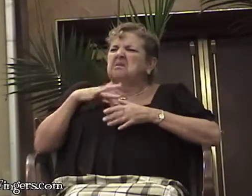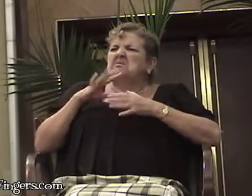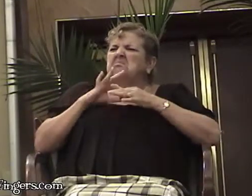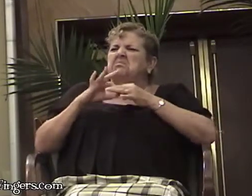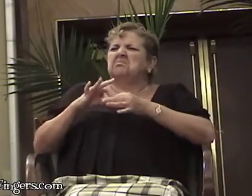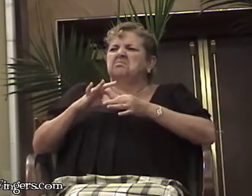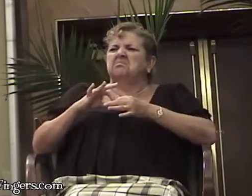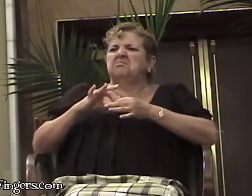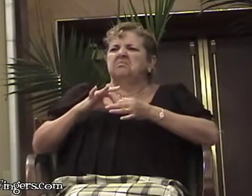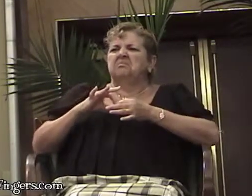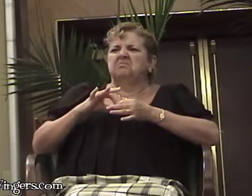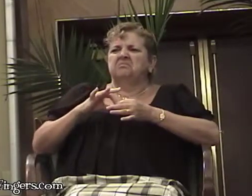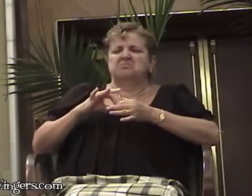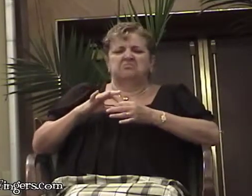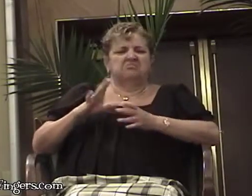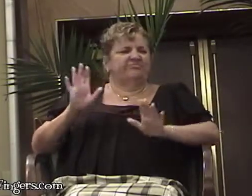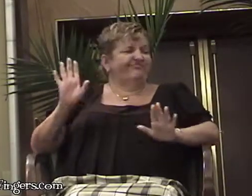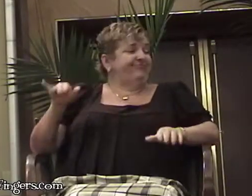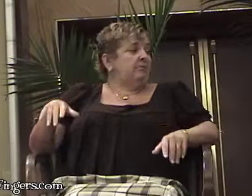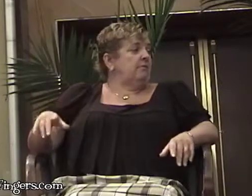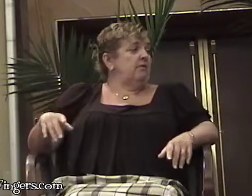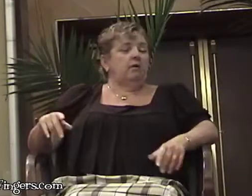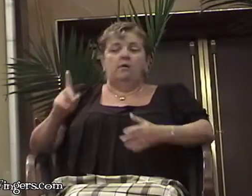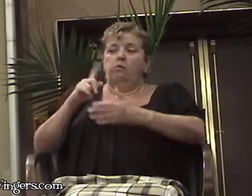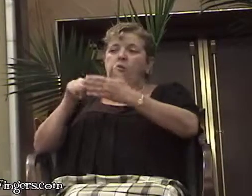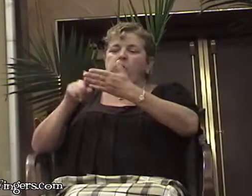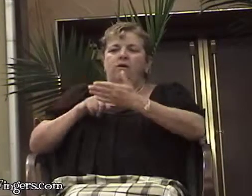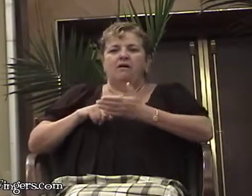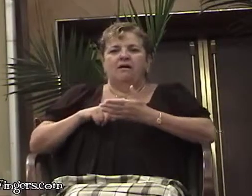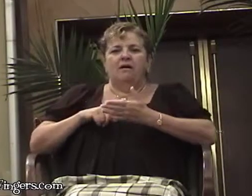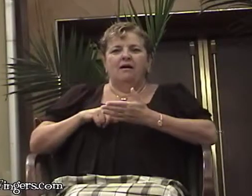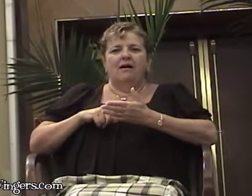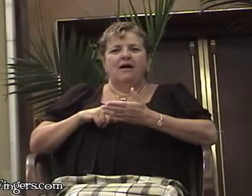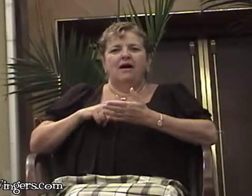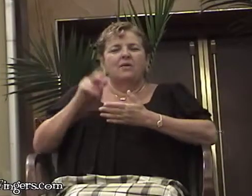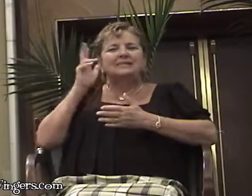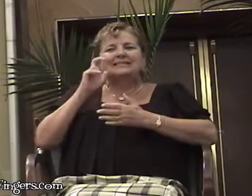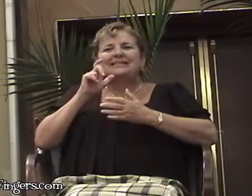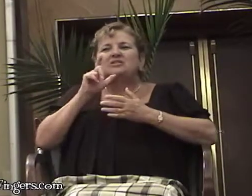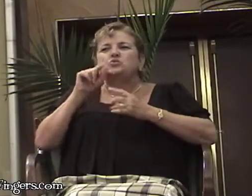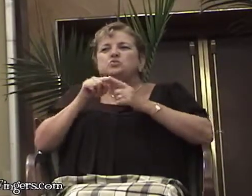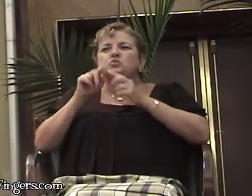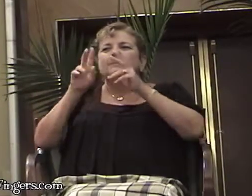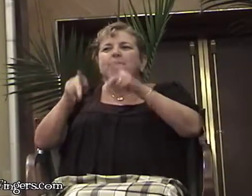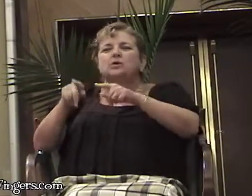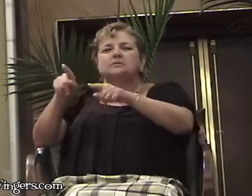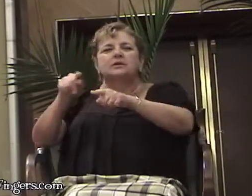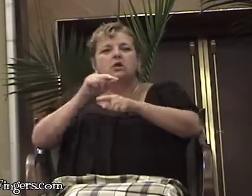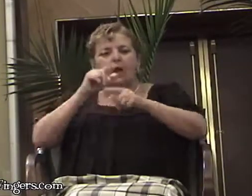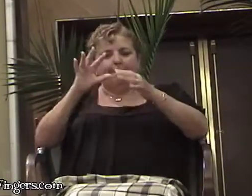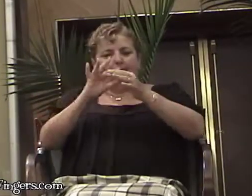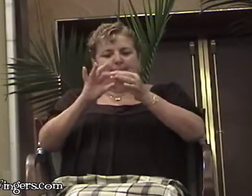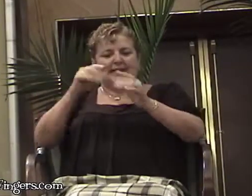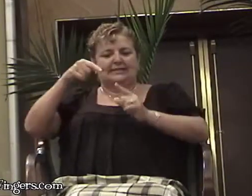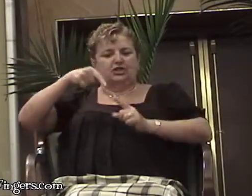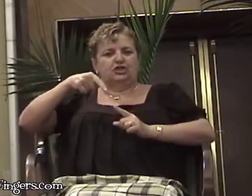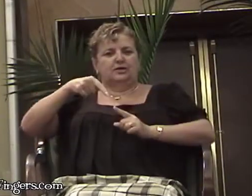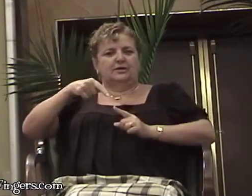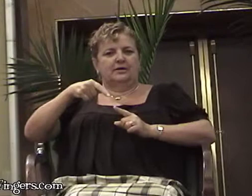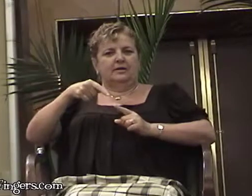out. I was too busy listening to the messenger, not the message. Then I'm looking around the room, and I realized I probably